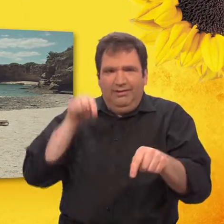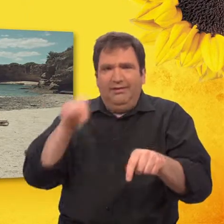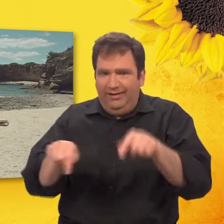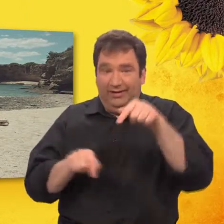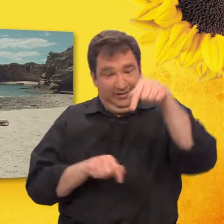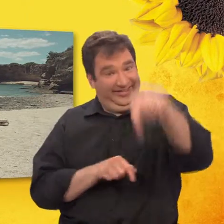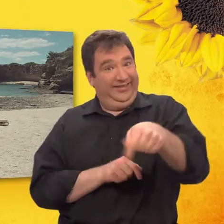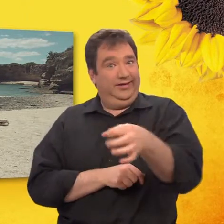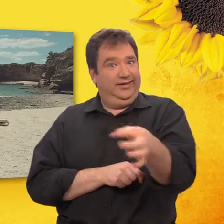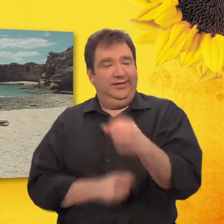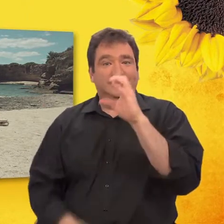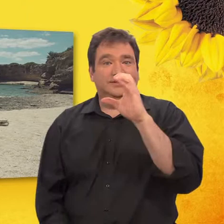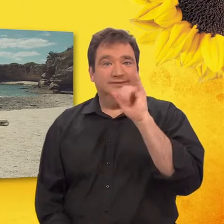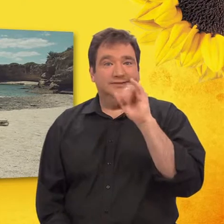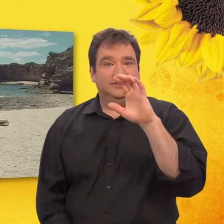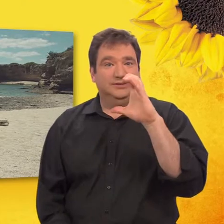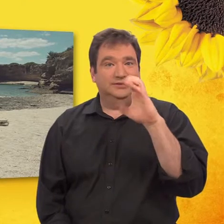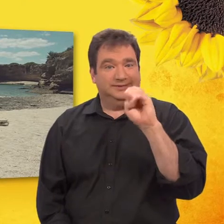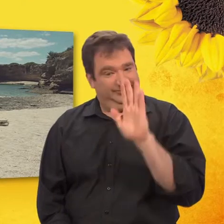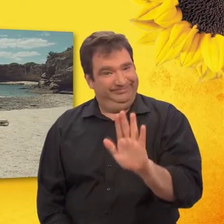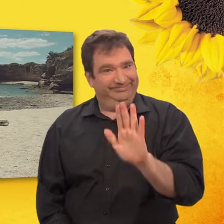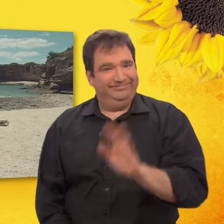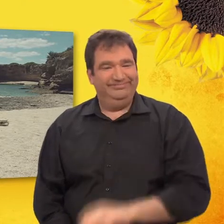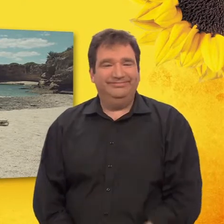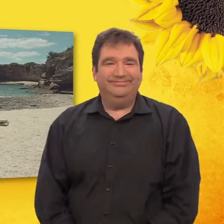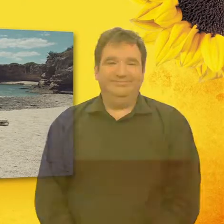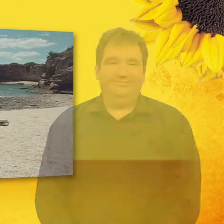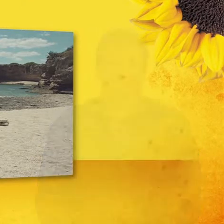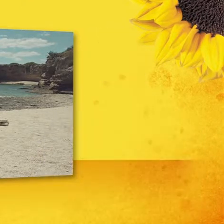their ramble. One of them on Circe's island.